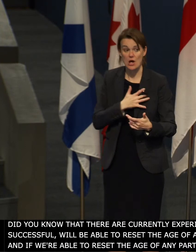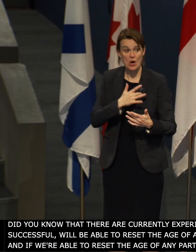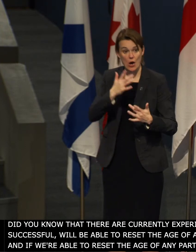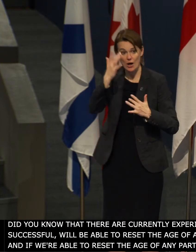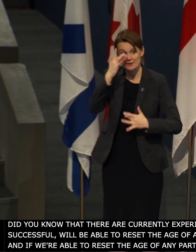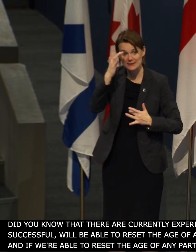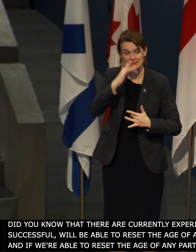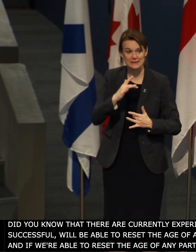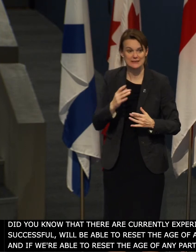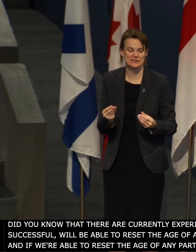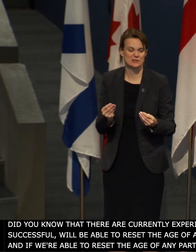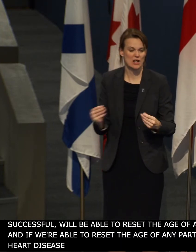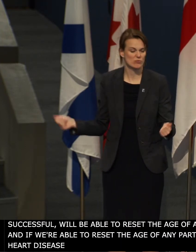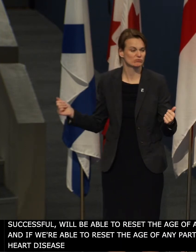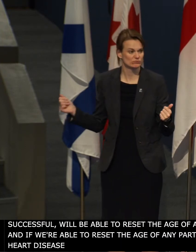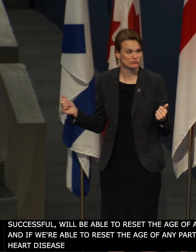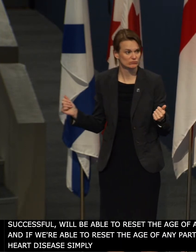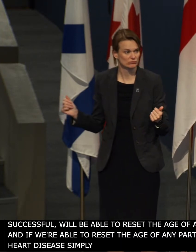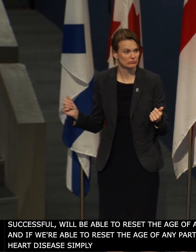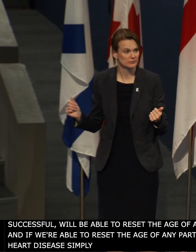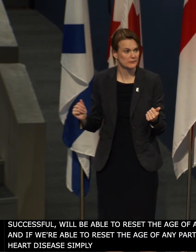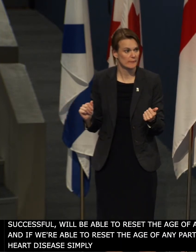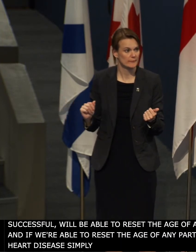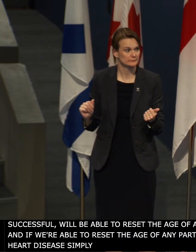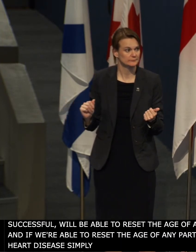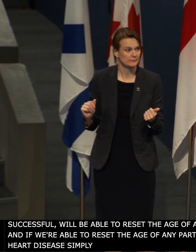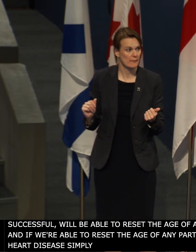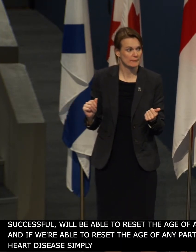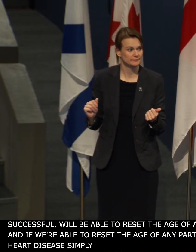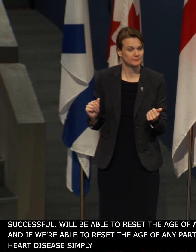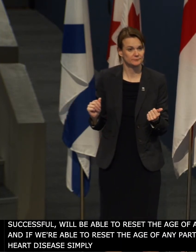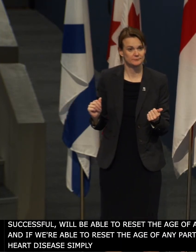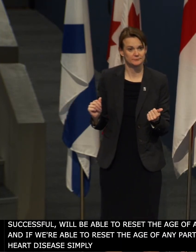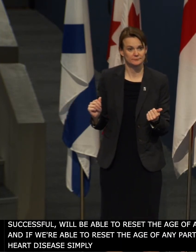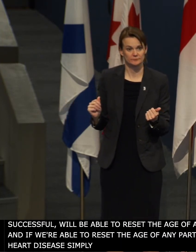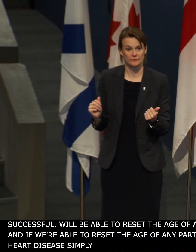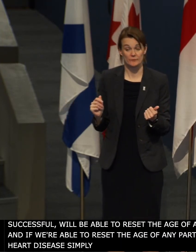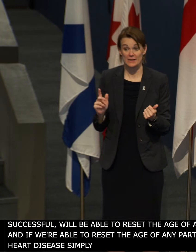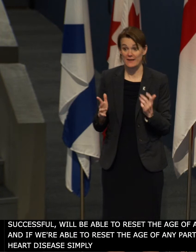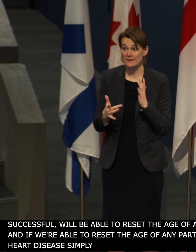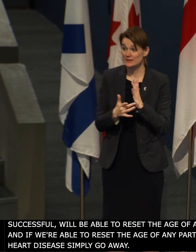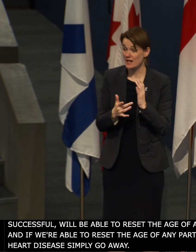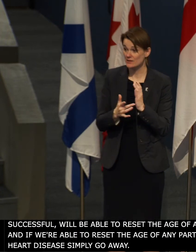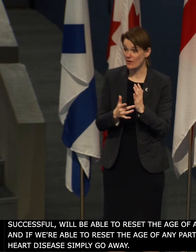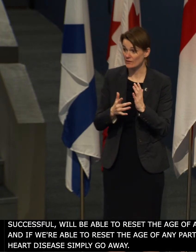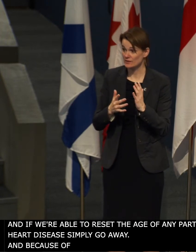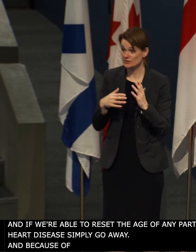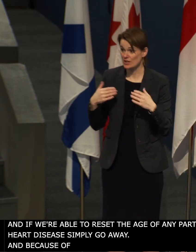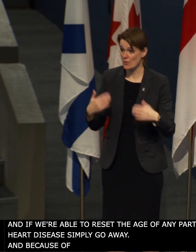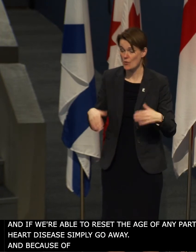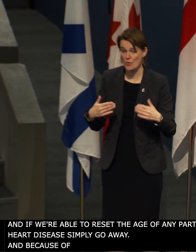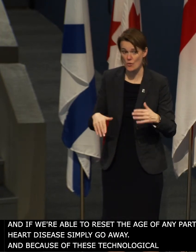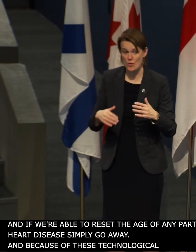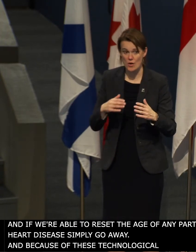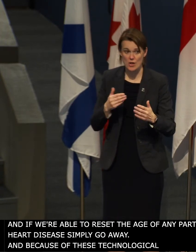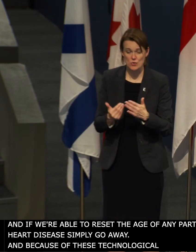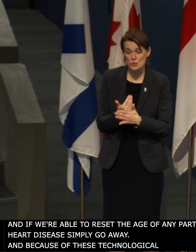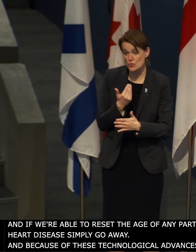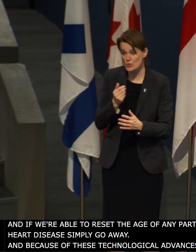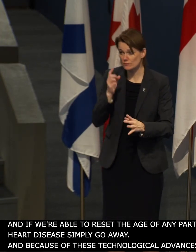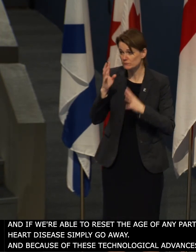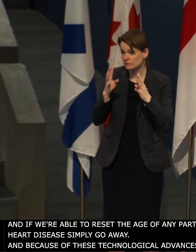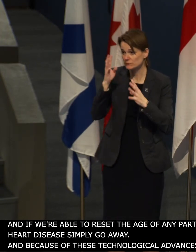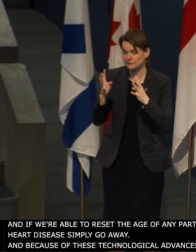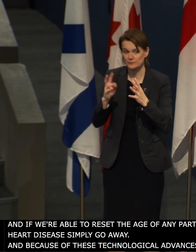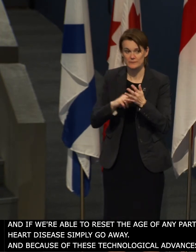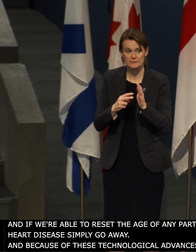disease simply go away. And because of these technological advances, would you also believe that the first